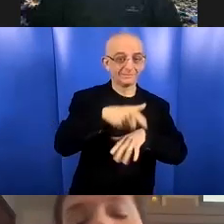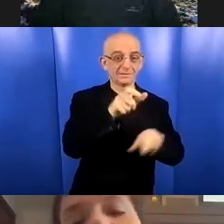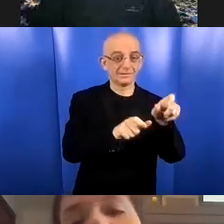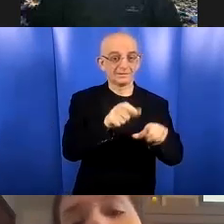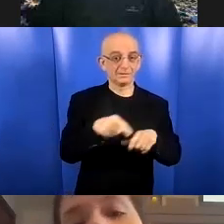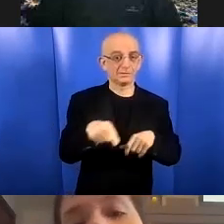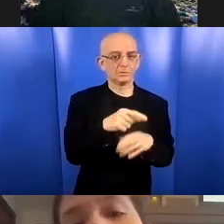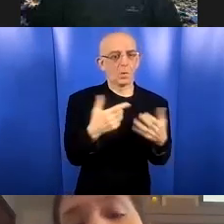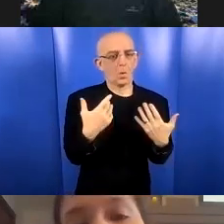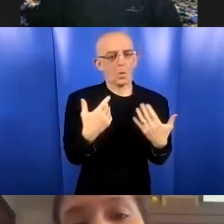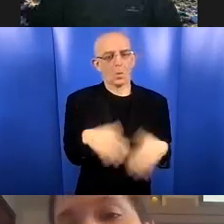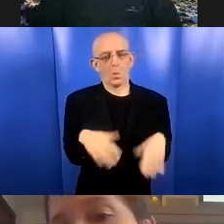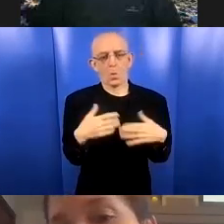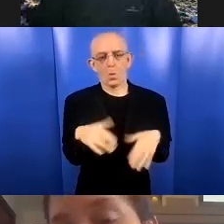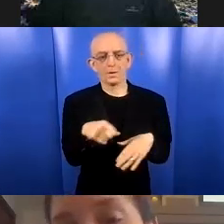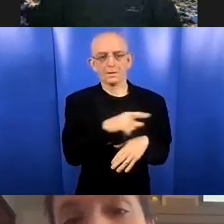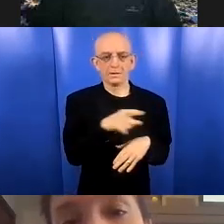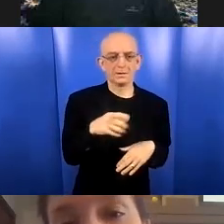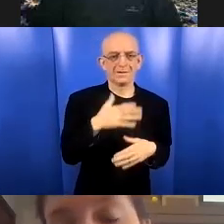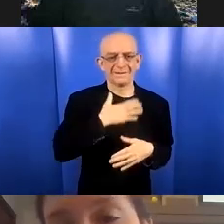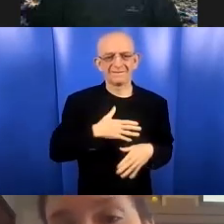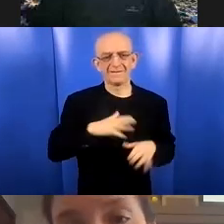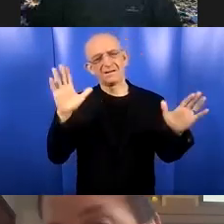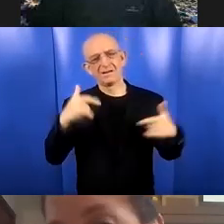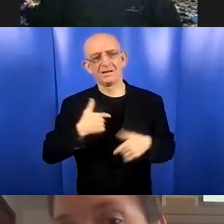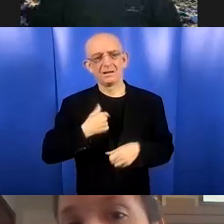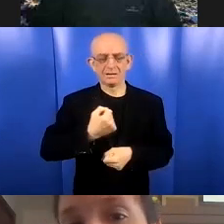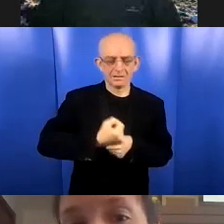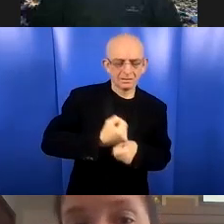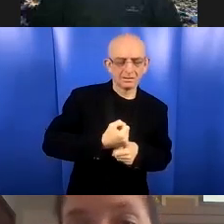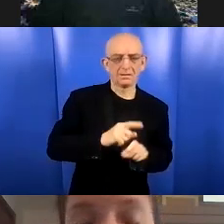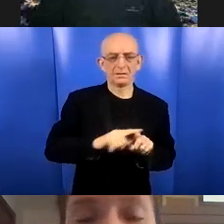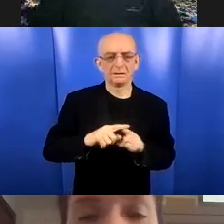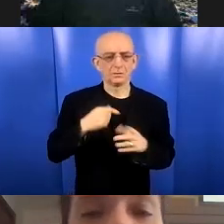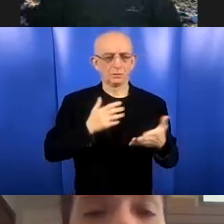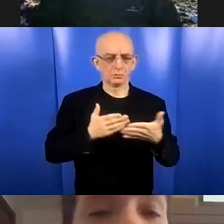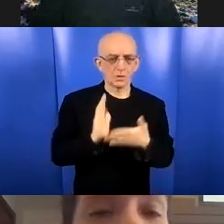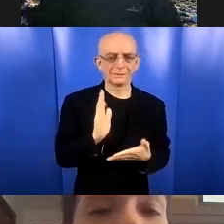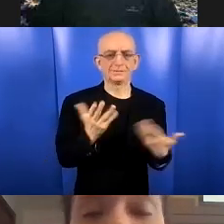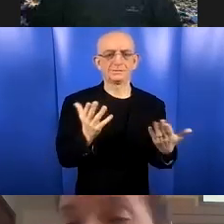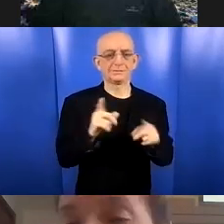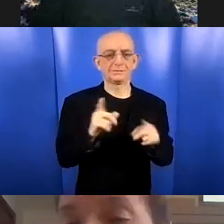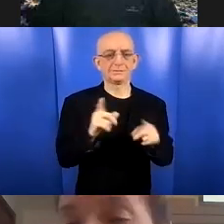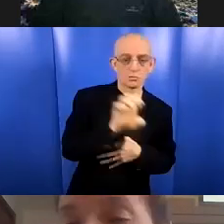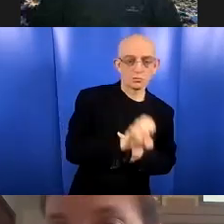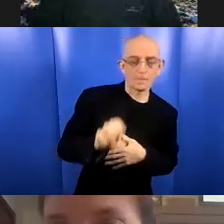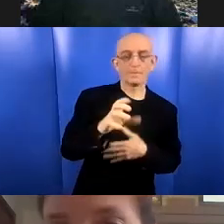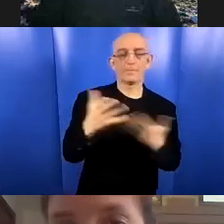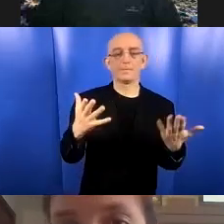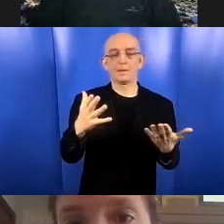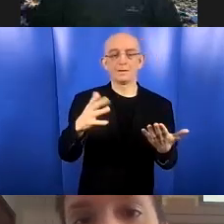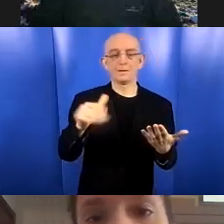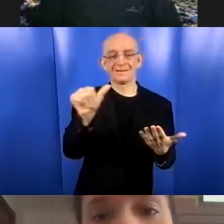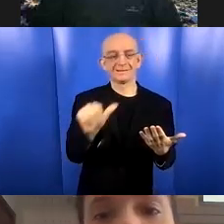Asia, and people who defend LGBTQI+ rights and youth in many